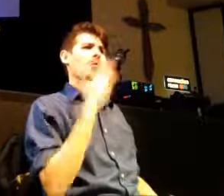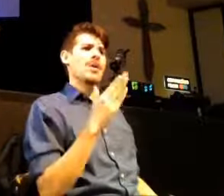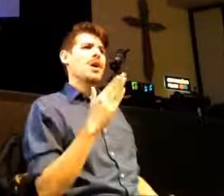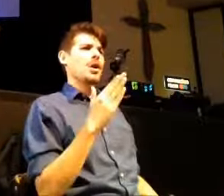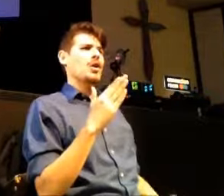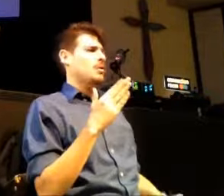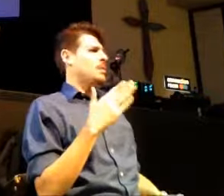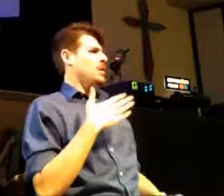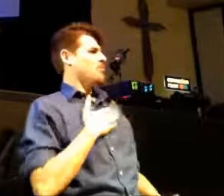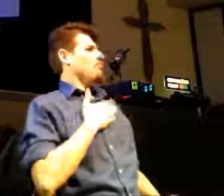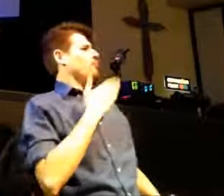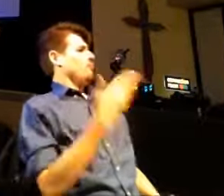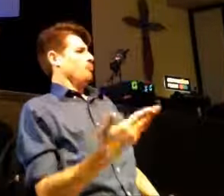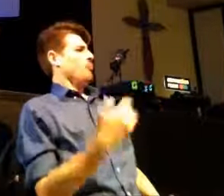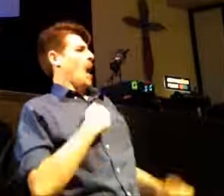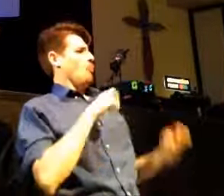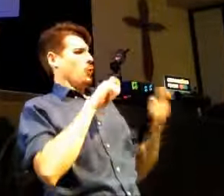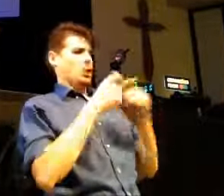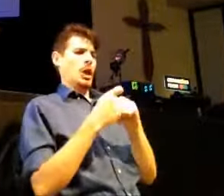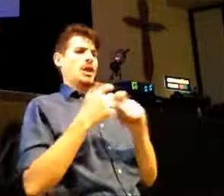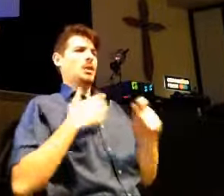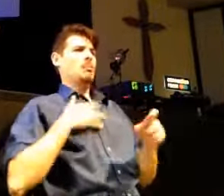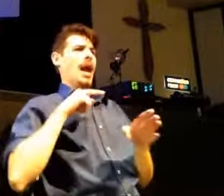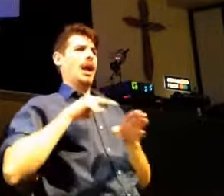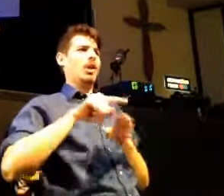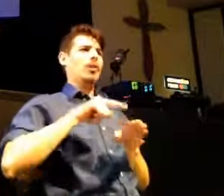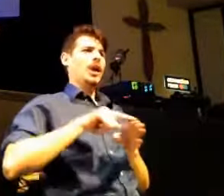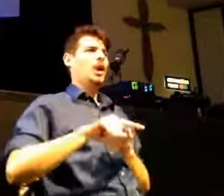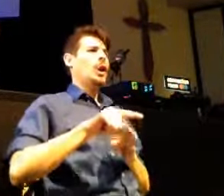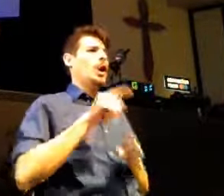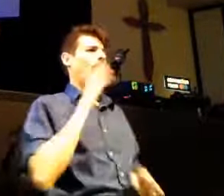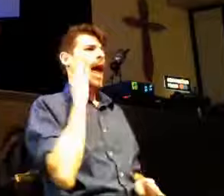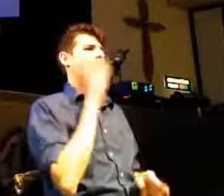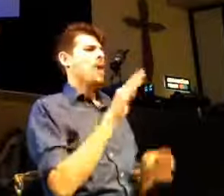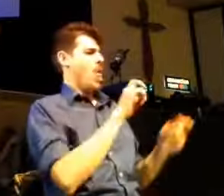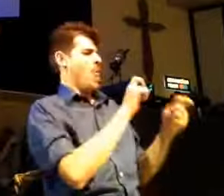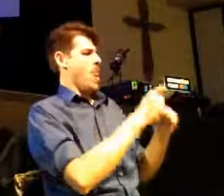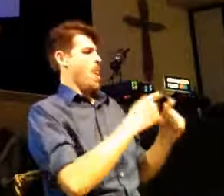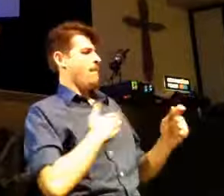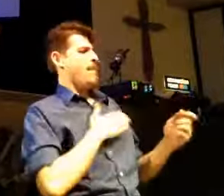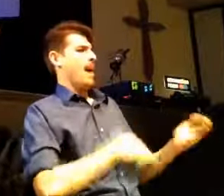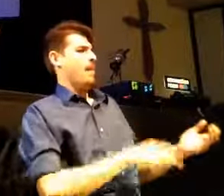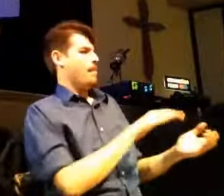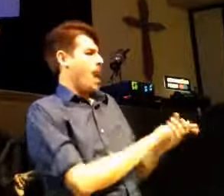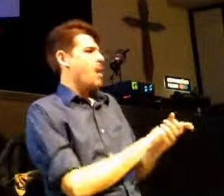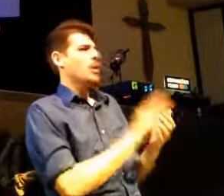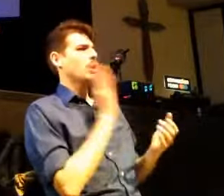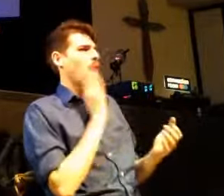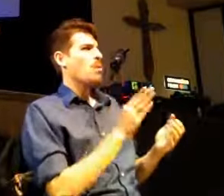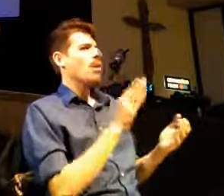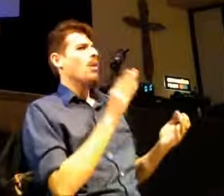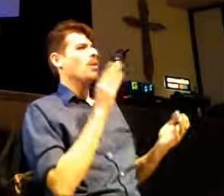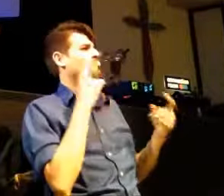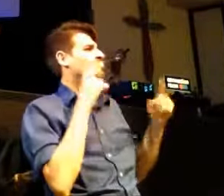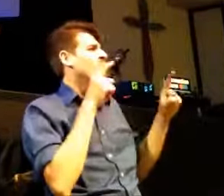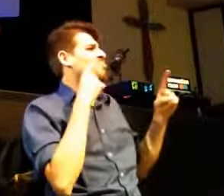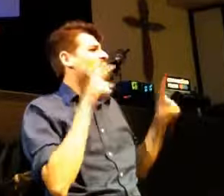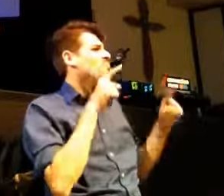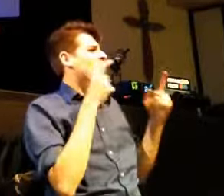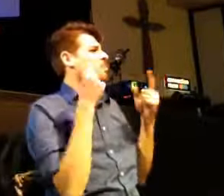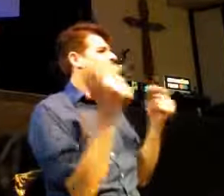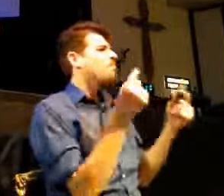marriage. I'll switch careers. I'll find the ministry that God is calling me into. See?